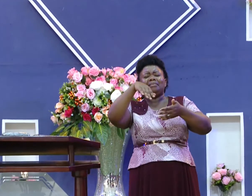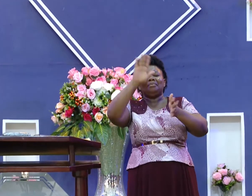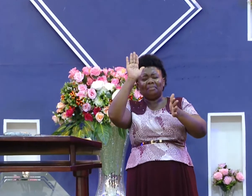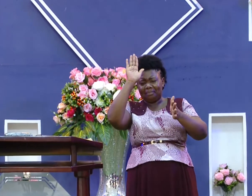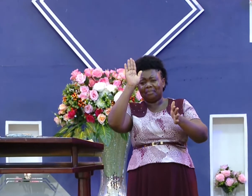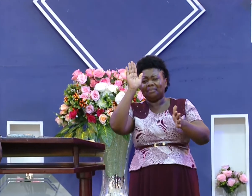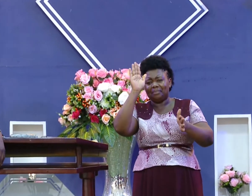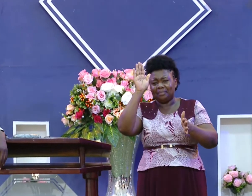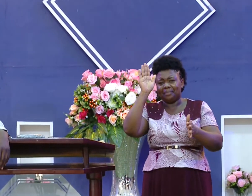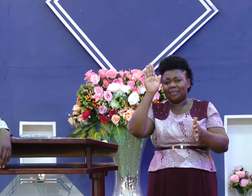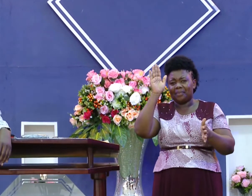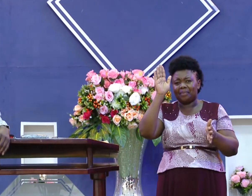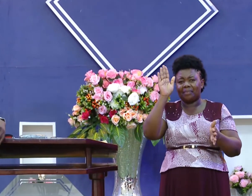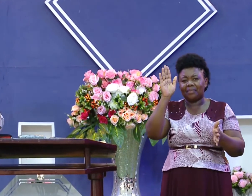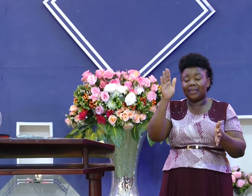very clean and